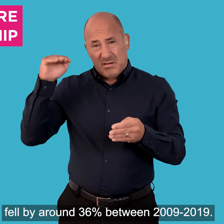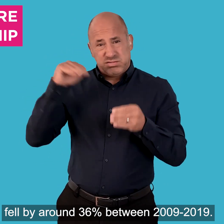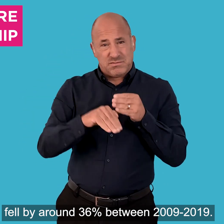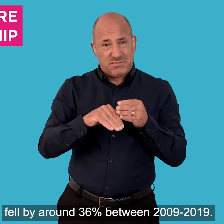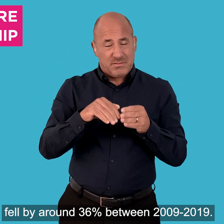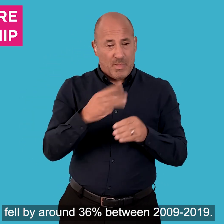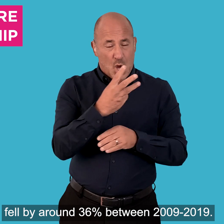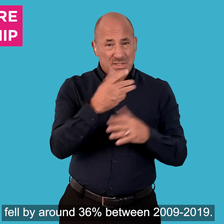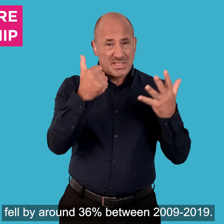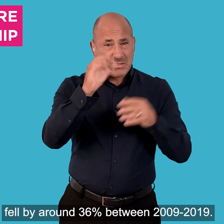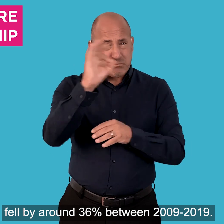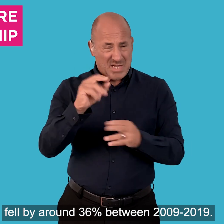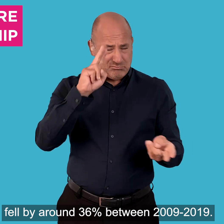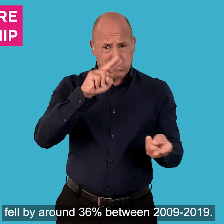2009 and 2019.